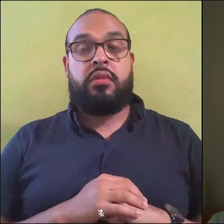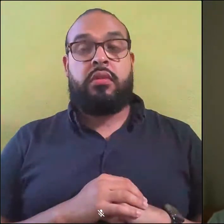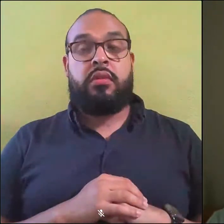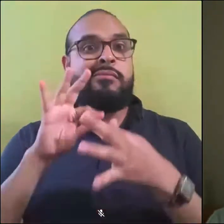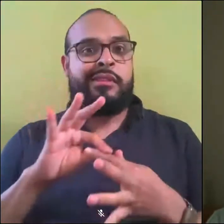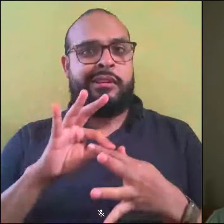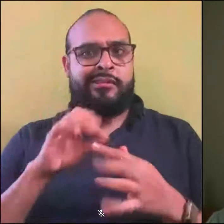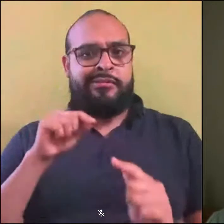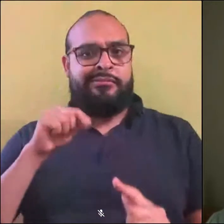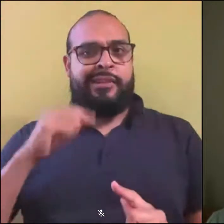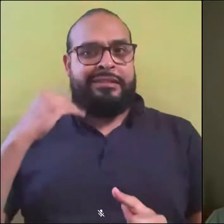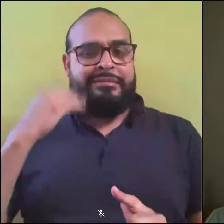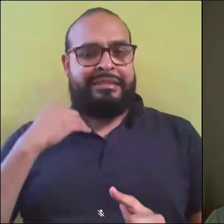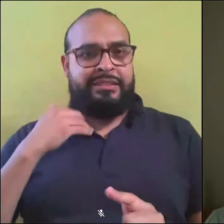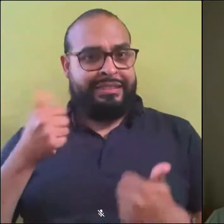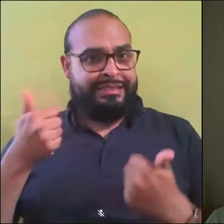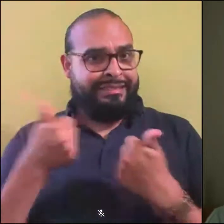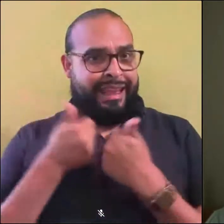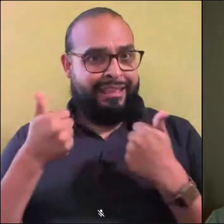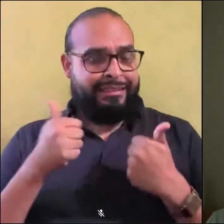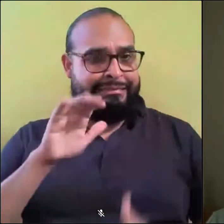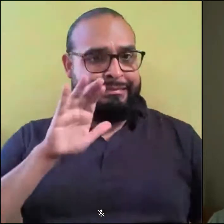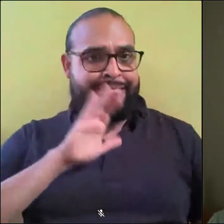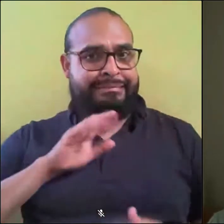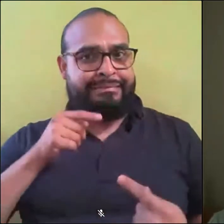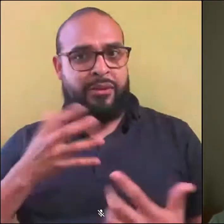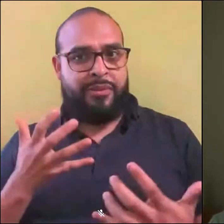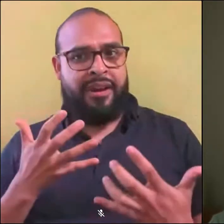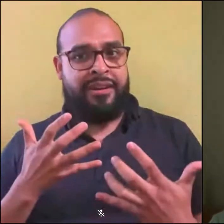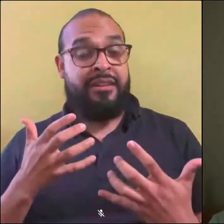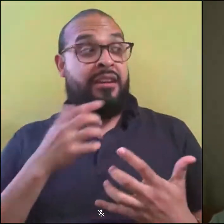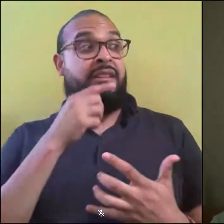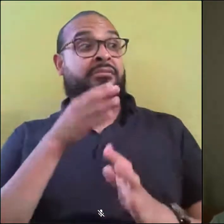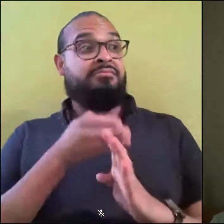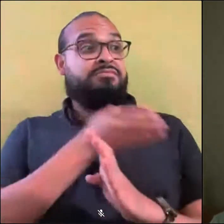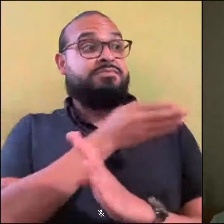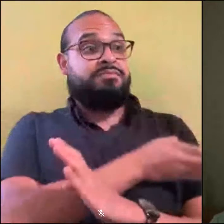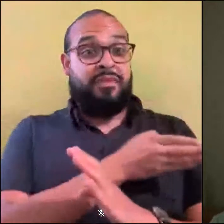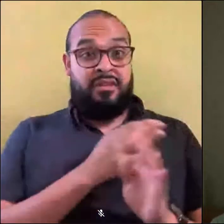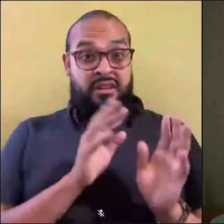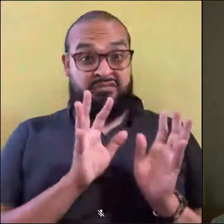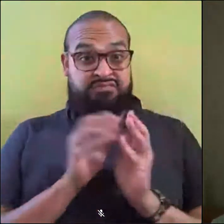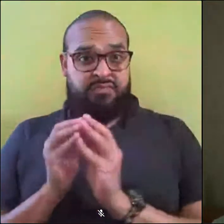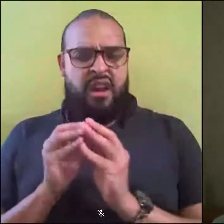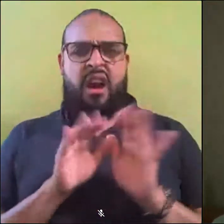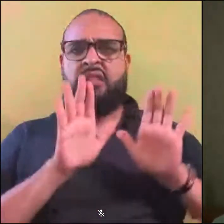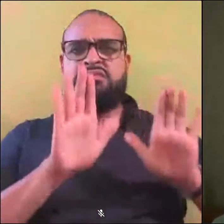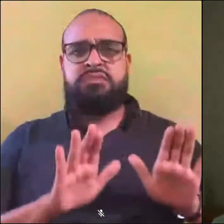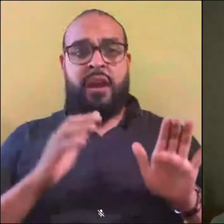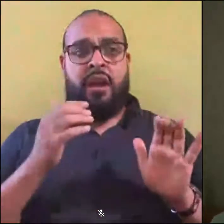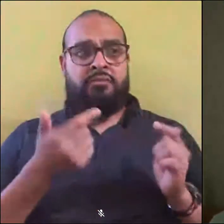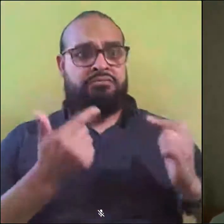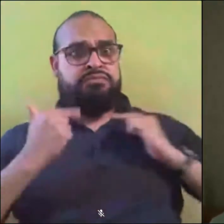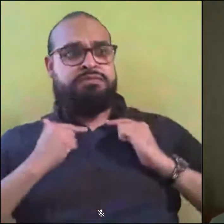follow some of the people that speak here. So just as an example, the previous two sessions, I mean, that I have to live up to